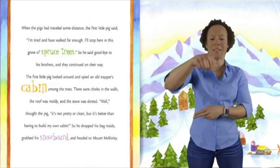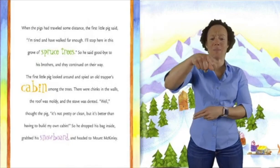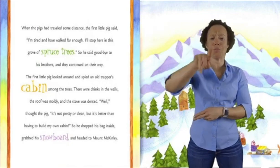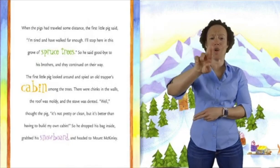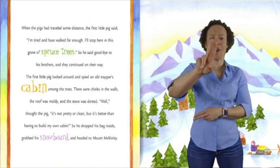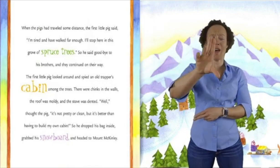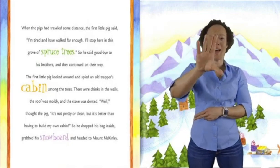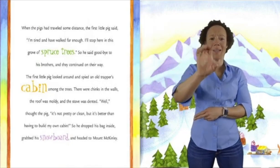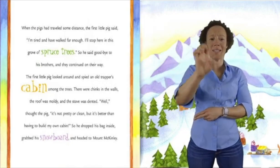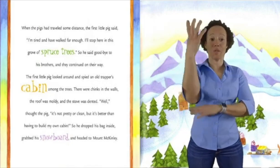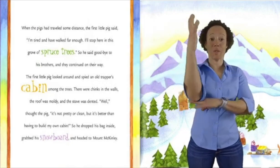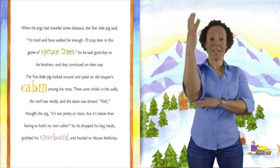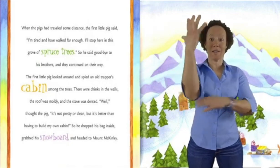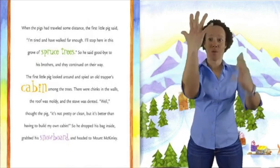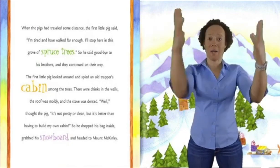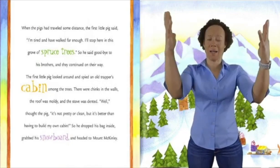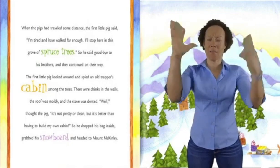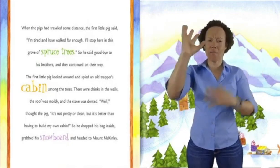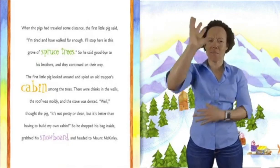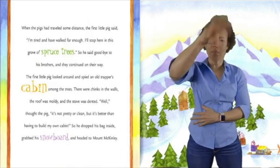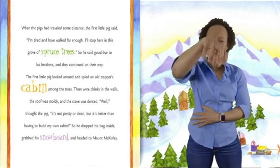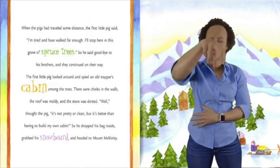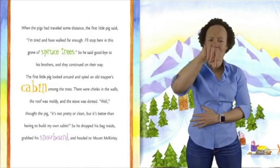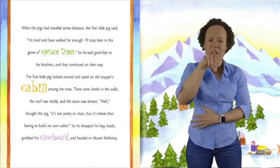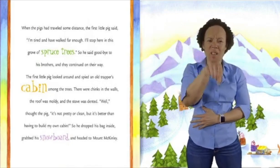trapper's cabin among the trees.